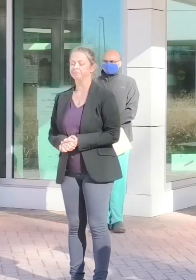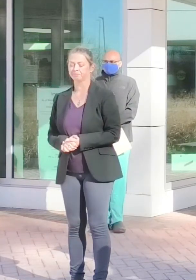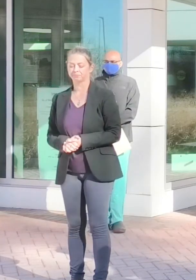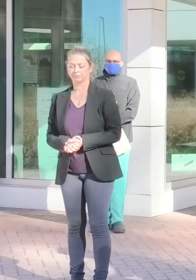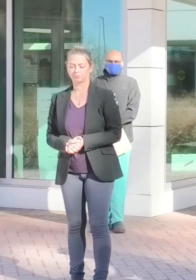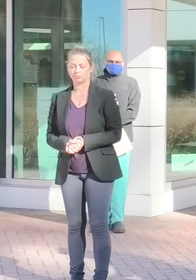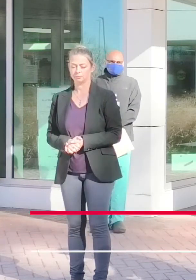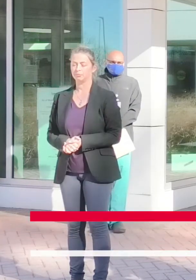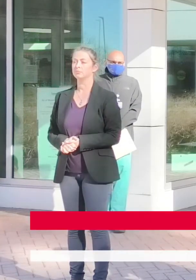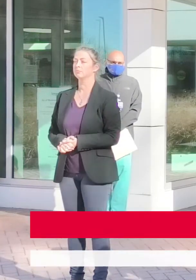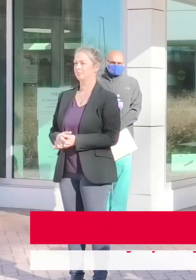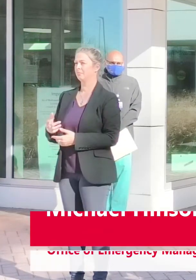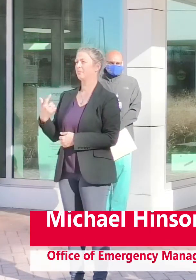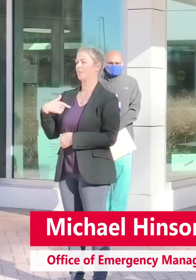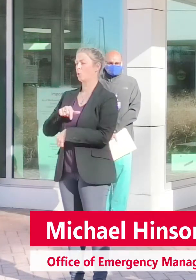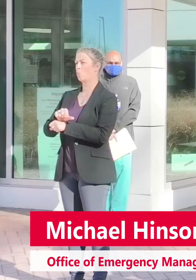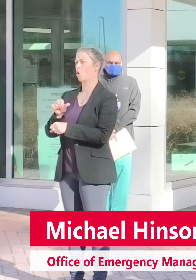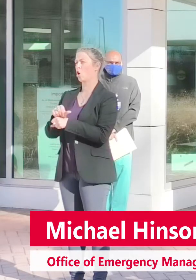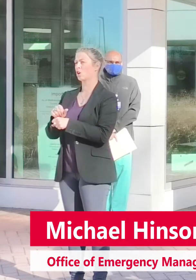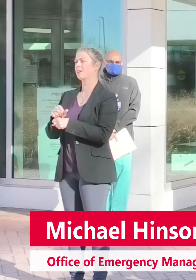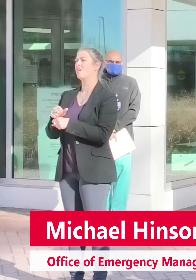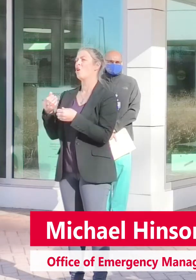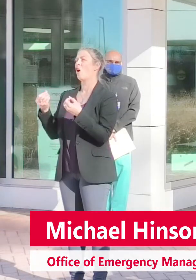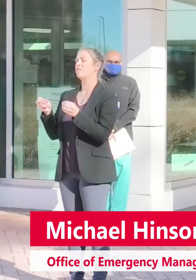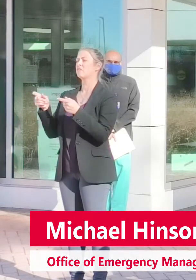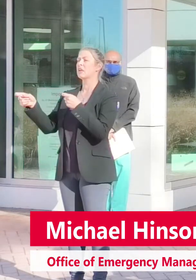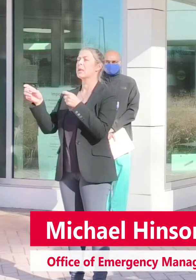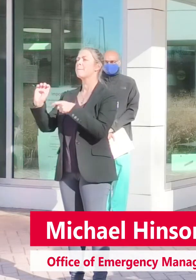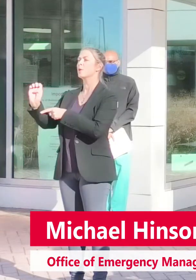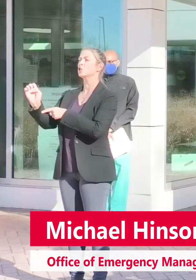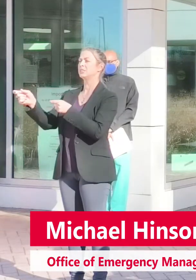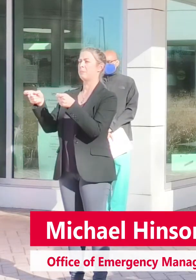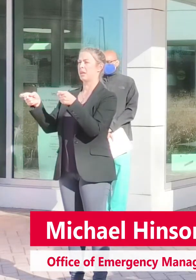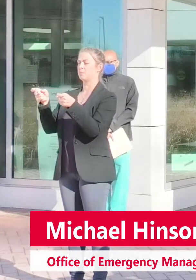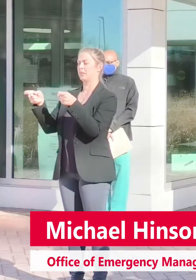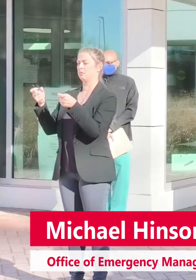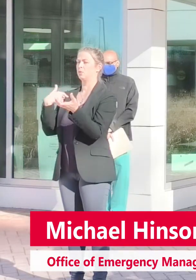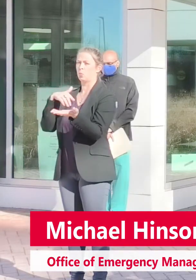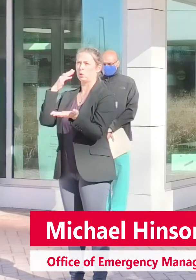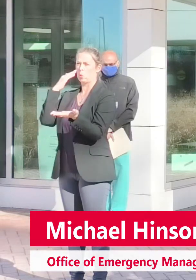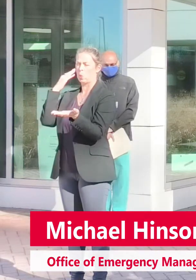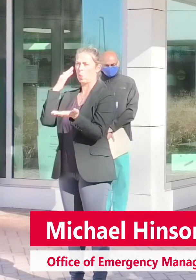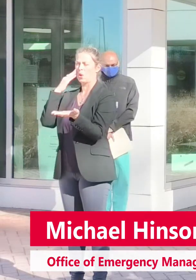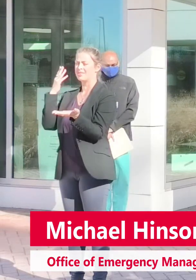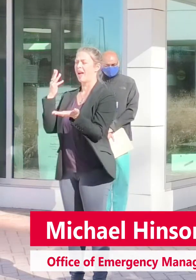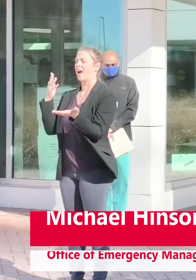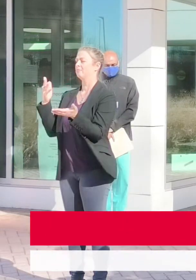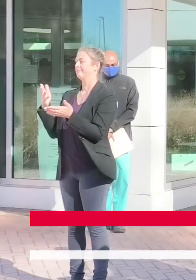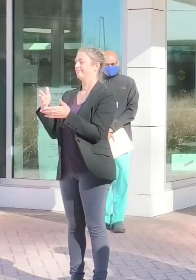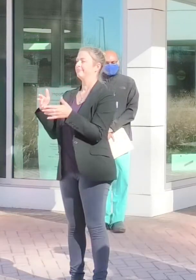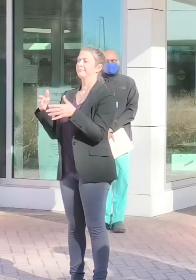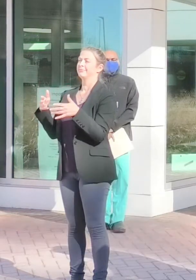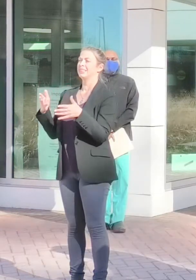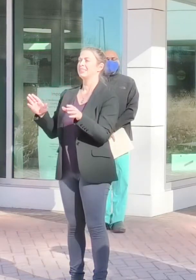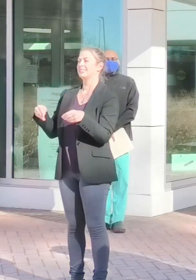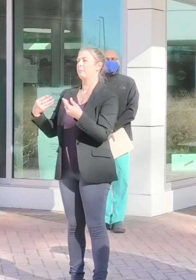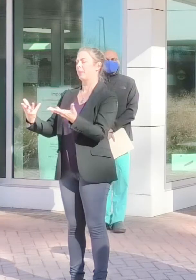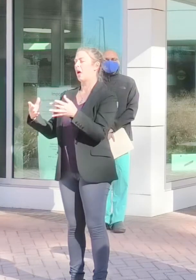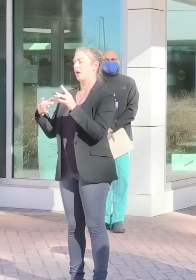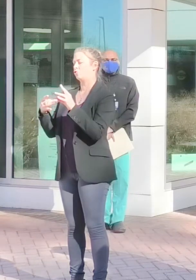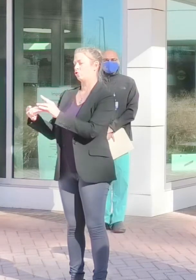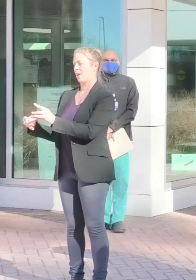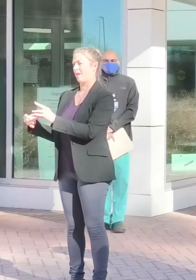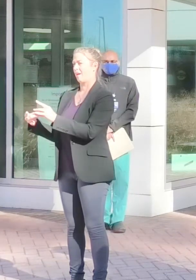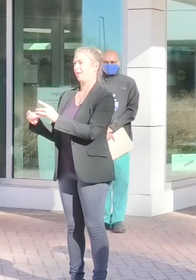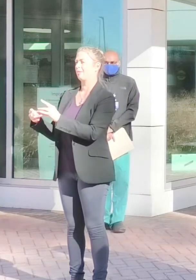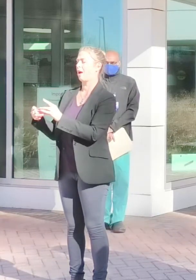We in the Office of Emergency Management knew very early in this event that supply chain disruptions we were facing with personal